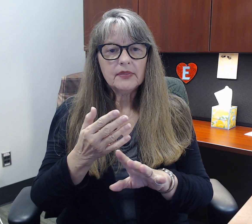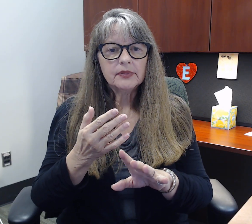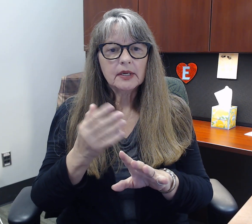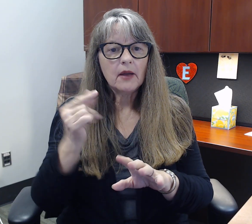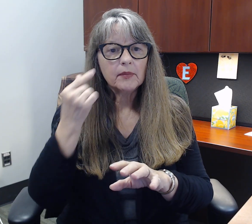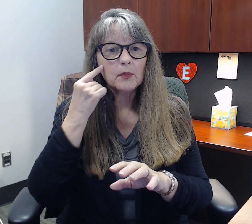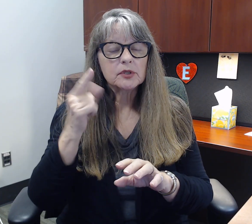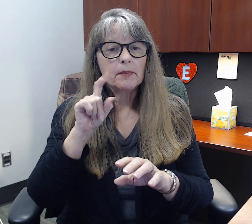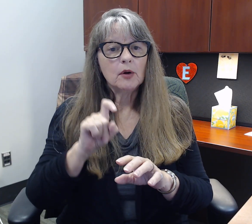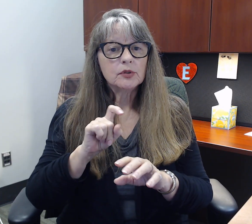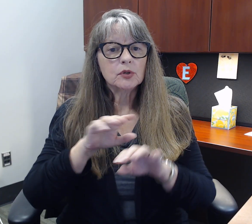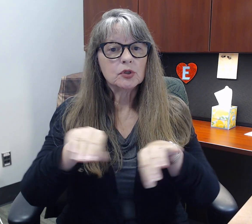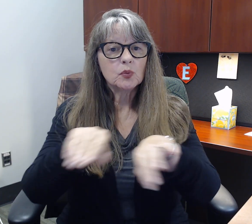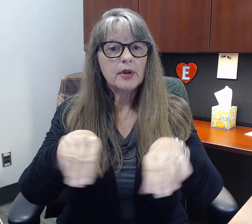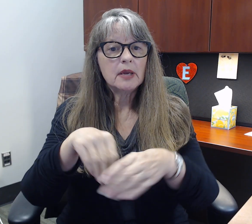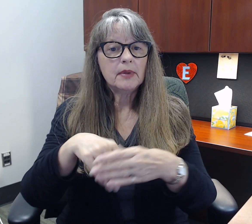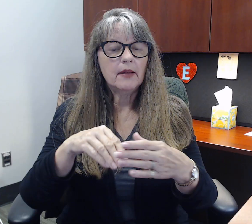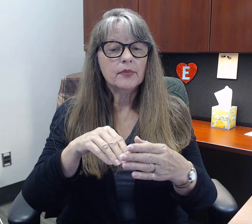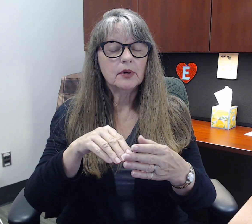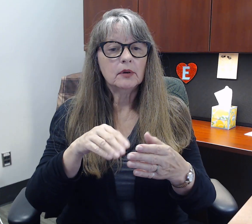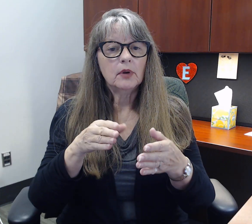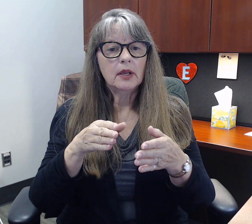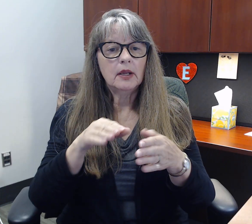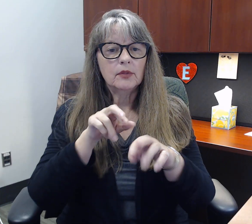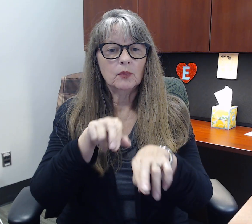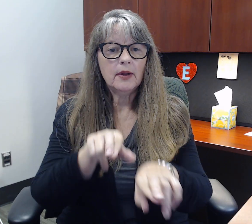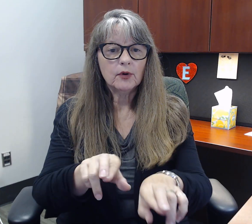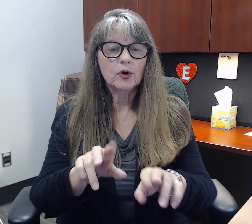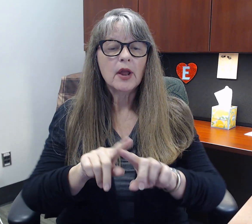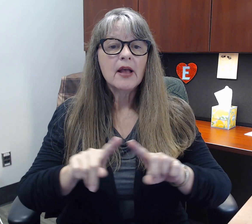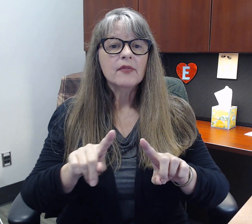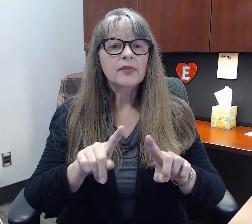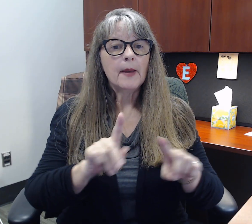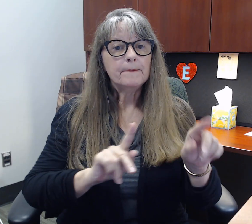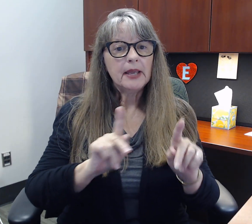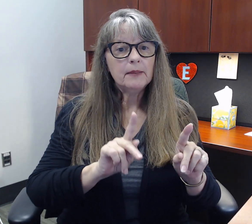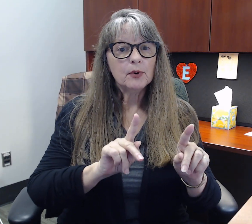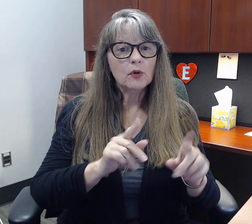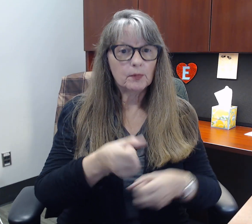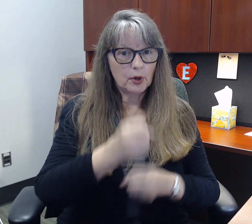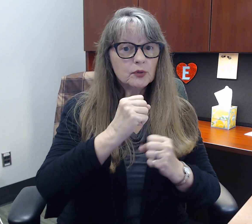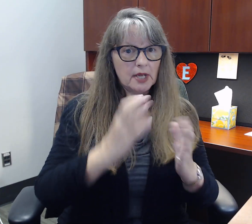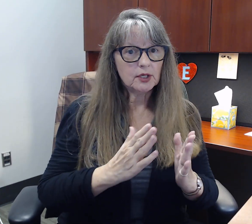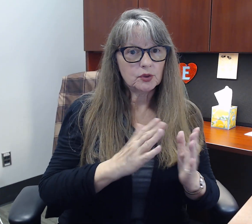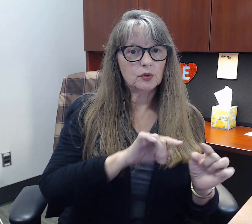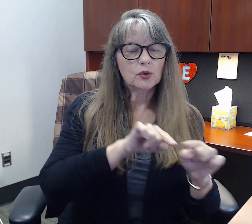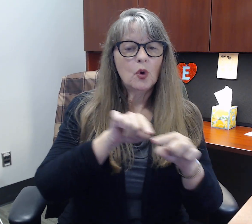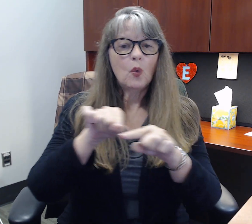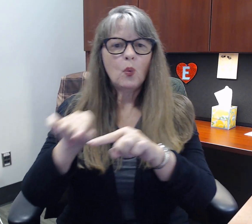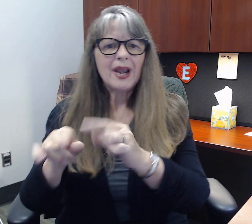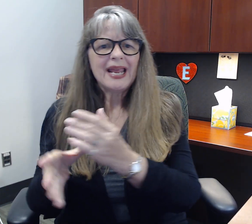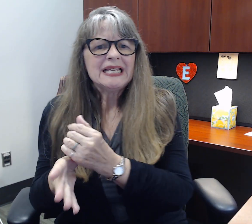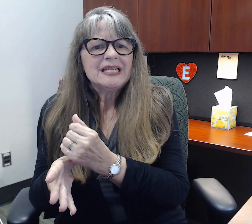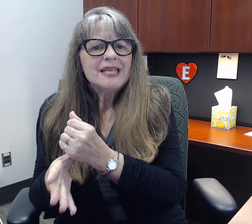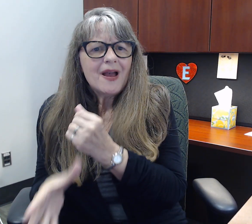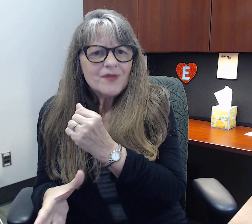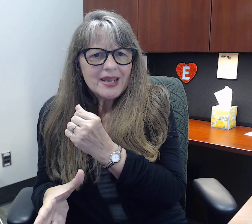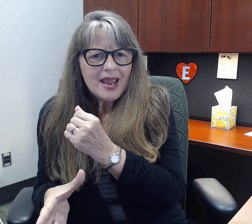the government was supposed to swim in the river, that the protesters went and